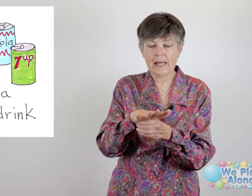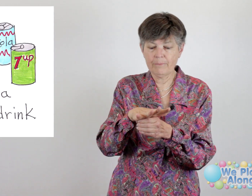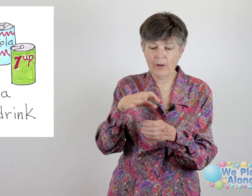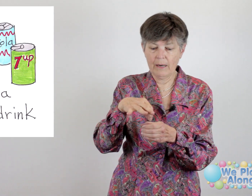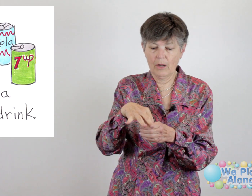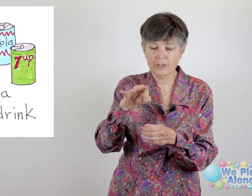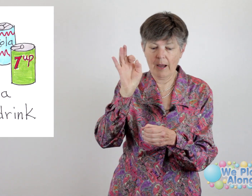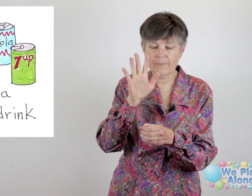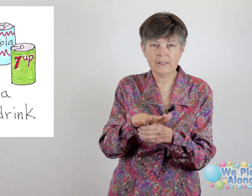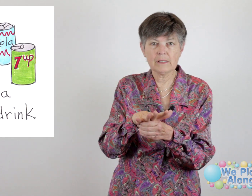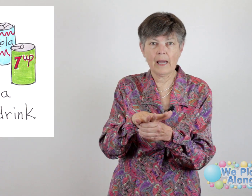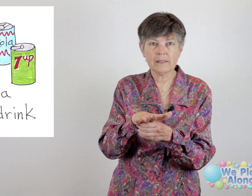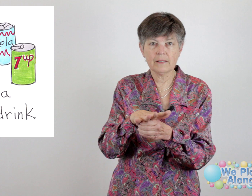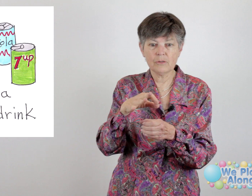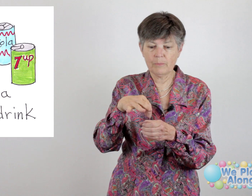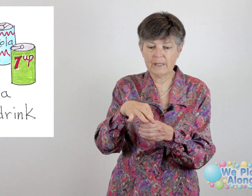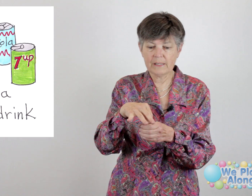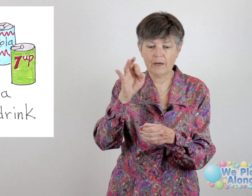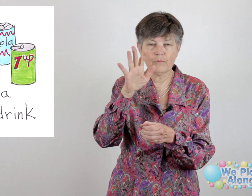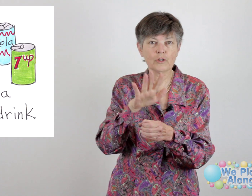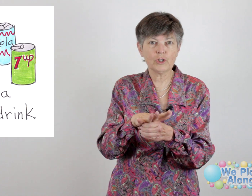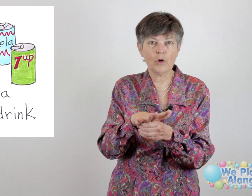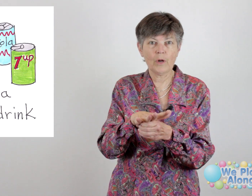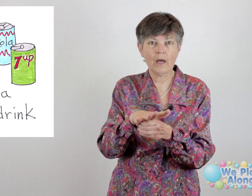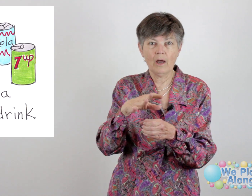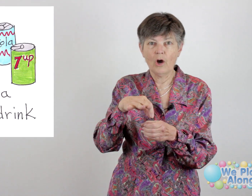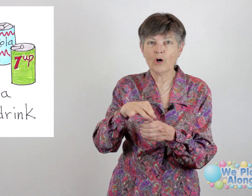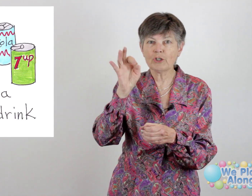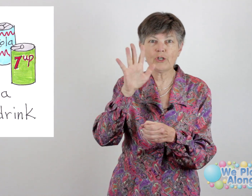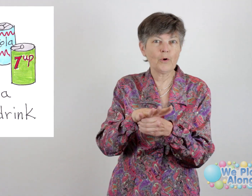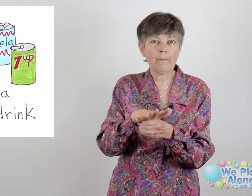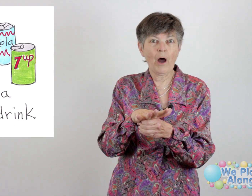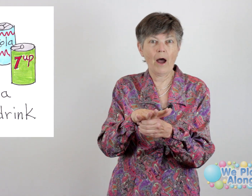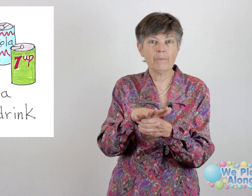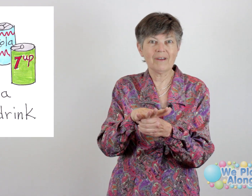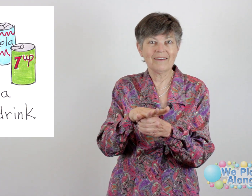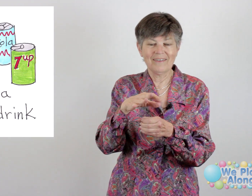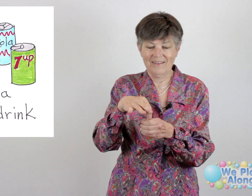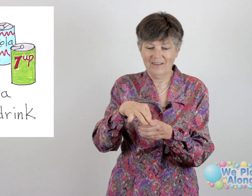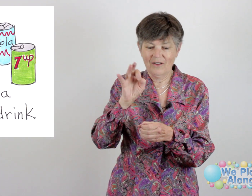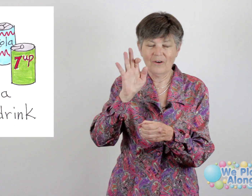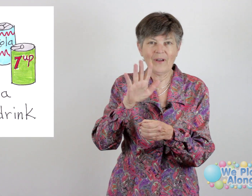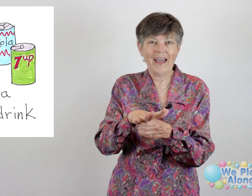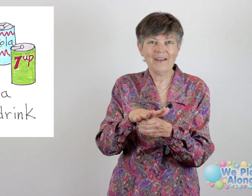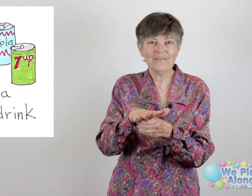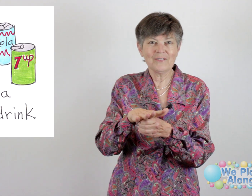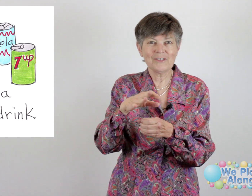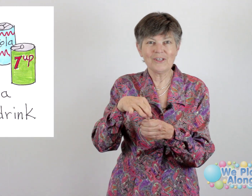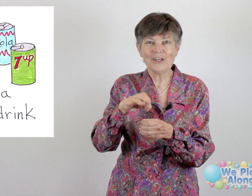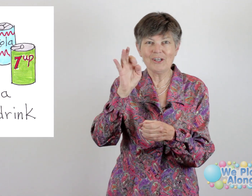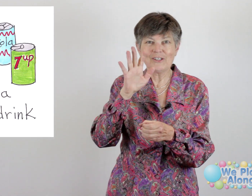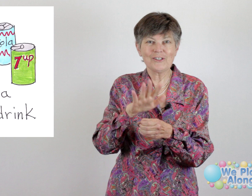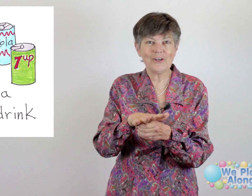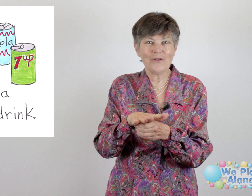slap your hand on top. This would be the sign for soda or soda pop. Okay?